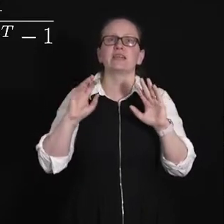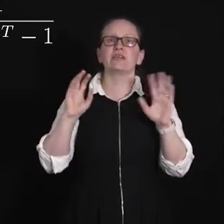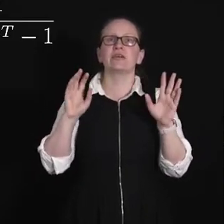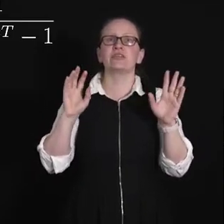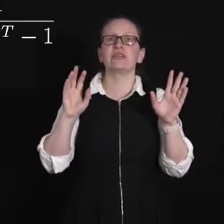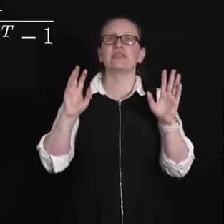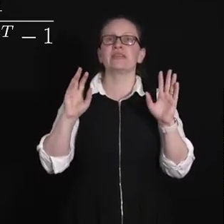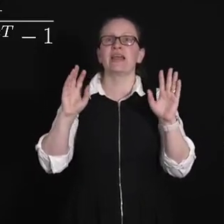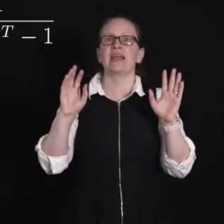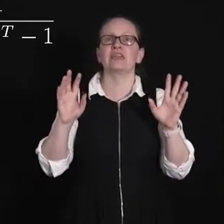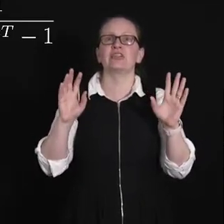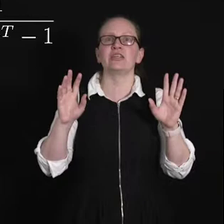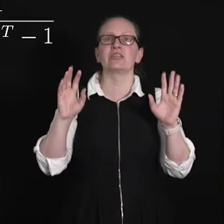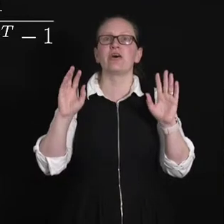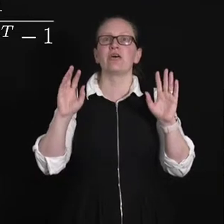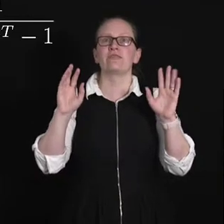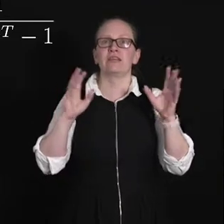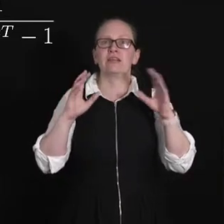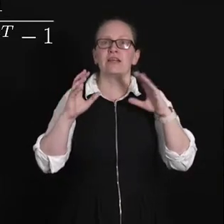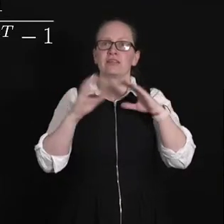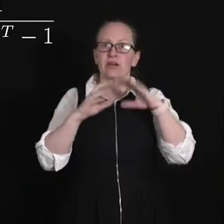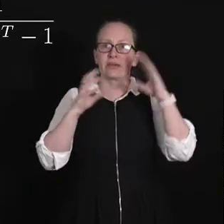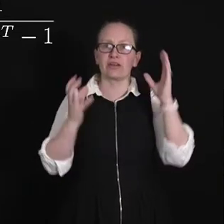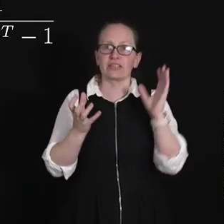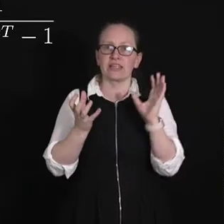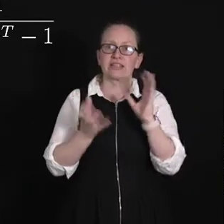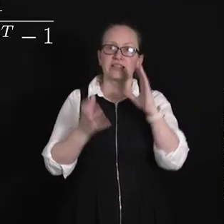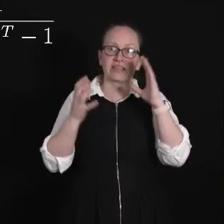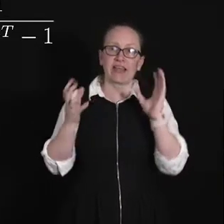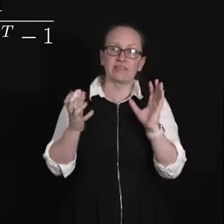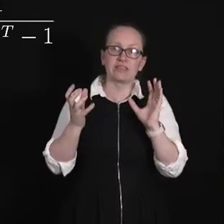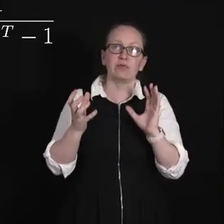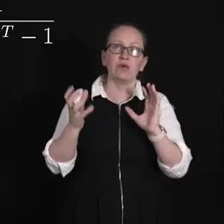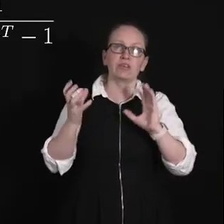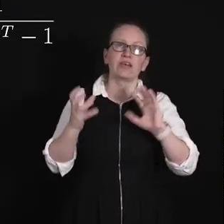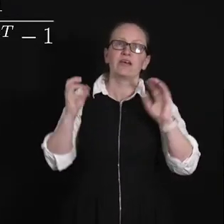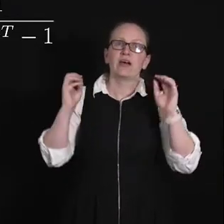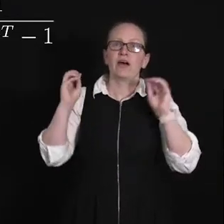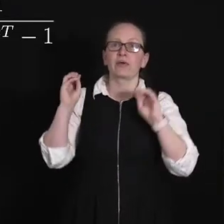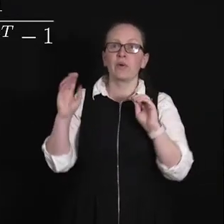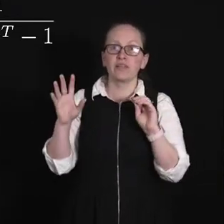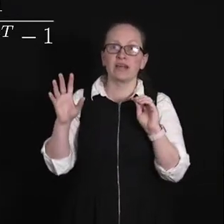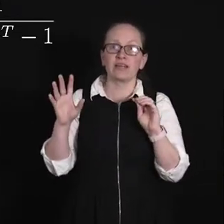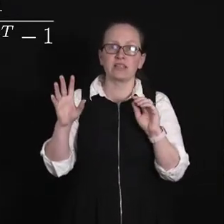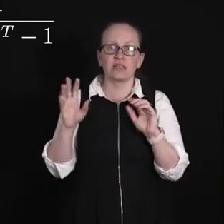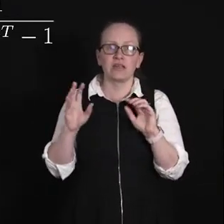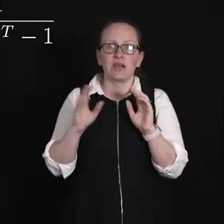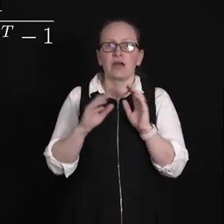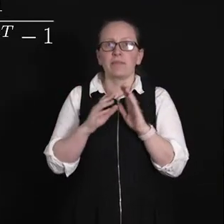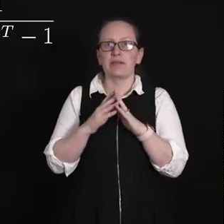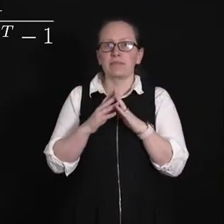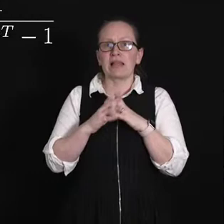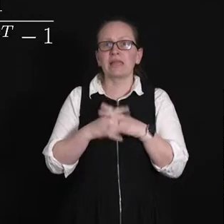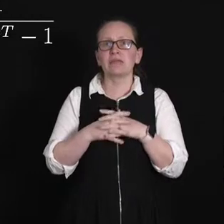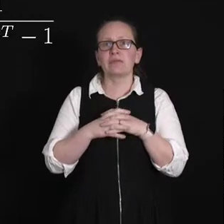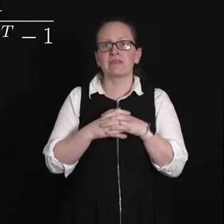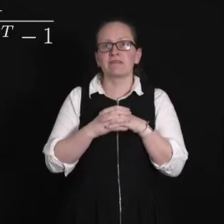to assume that the energies of the atomic oscillators in the cavity walls are quantized. But Planck was a